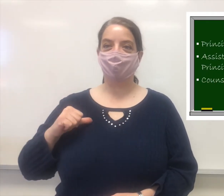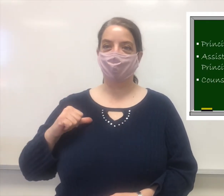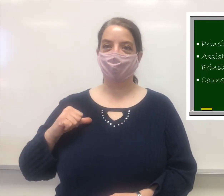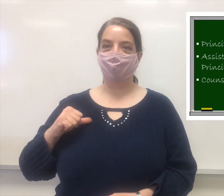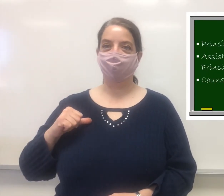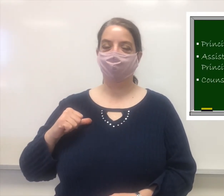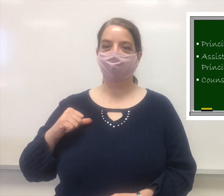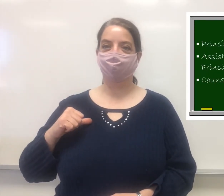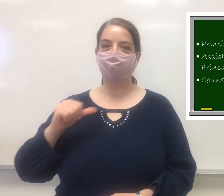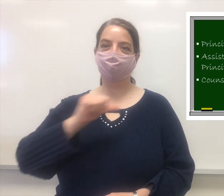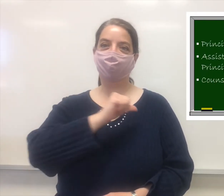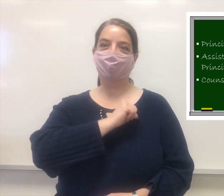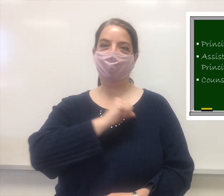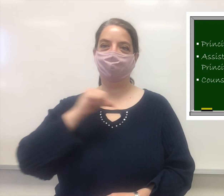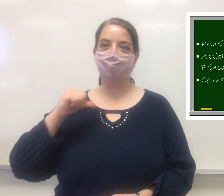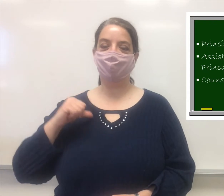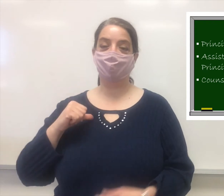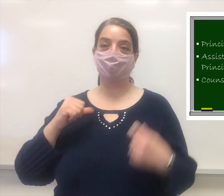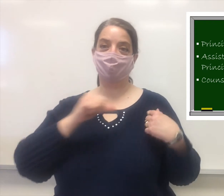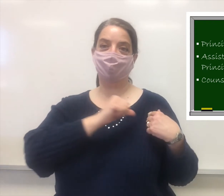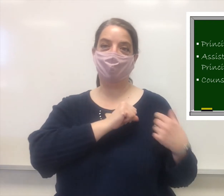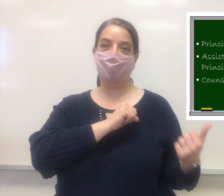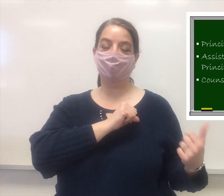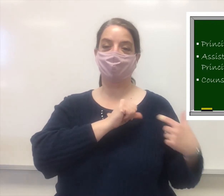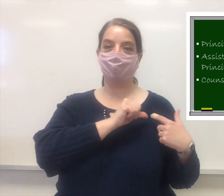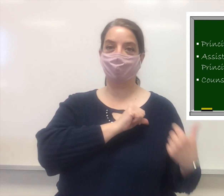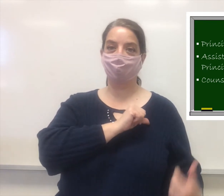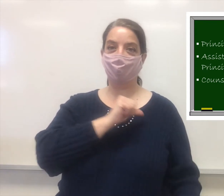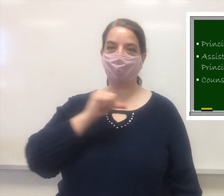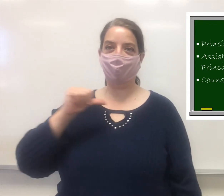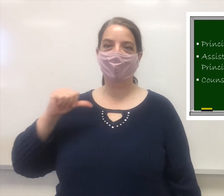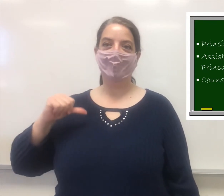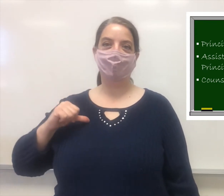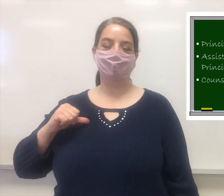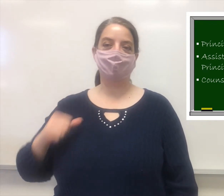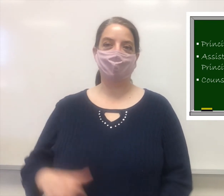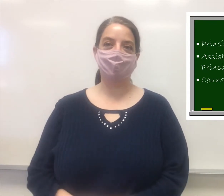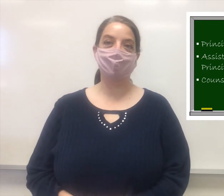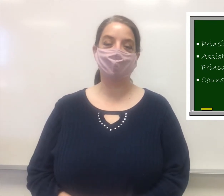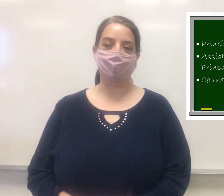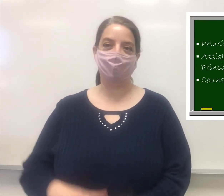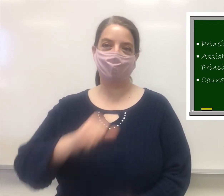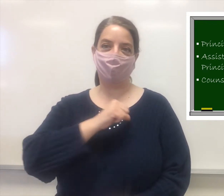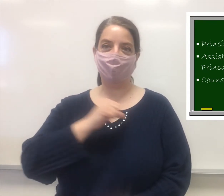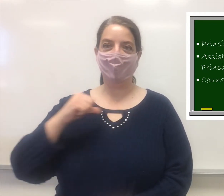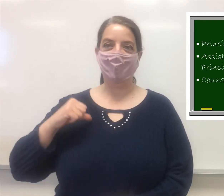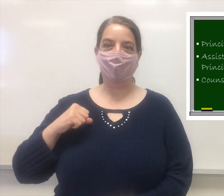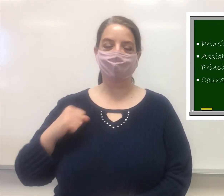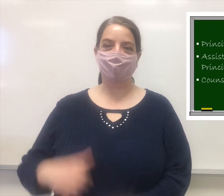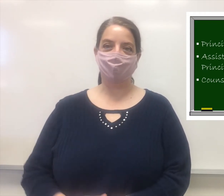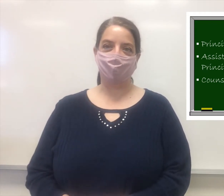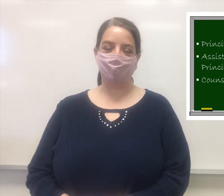Administration. Administration. So it's an A that starts on your weak side, goes across to your dominant side. Administration.